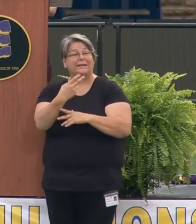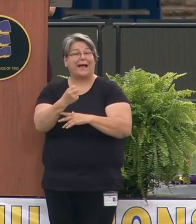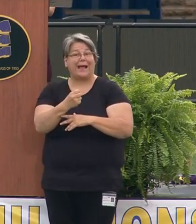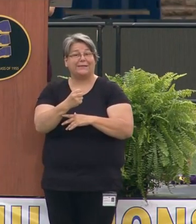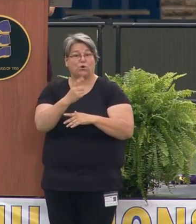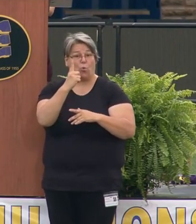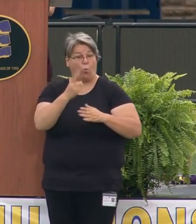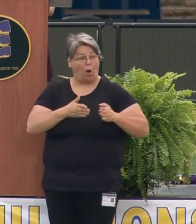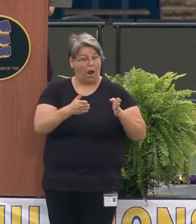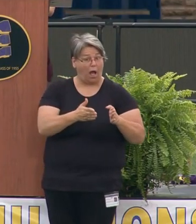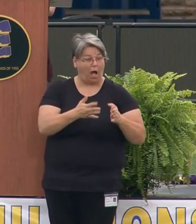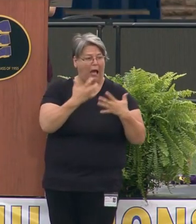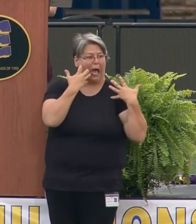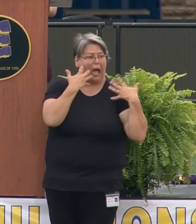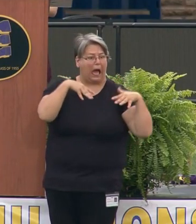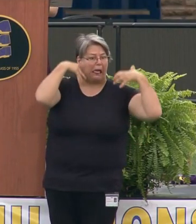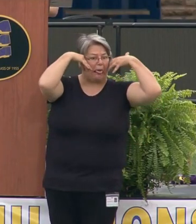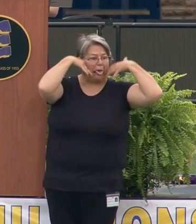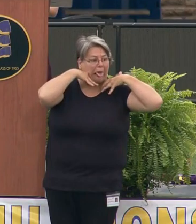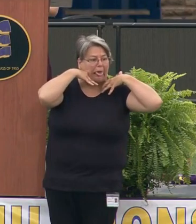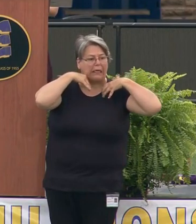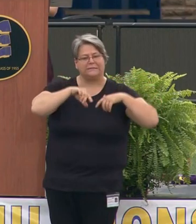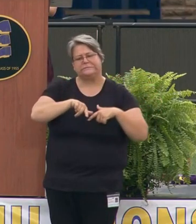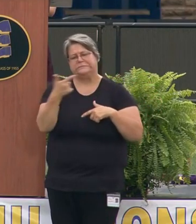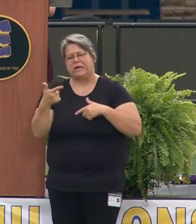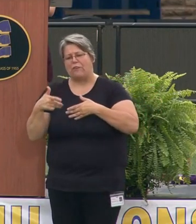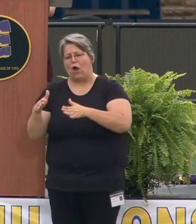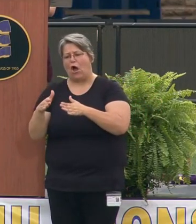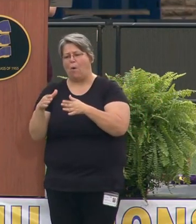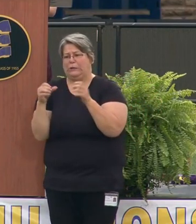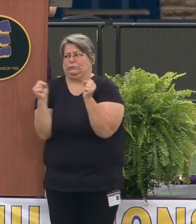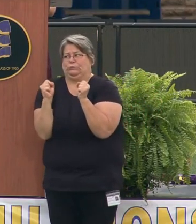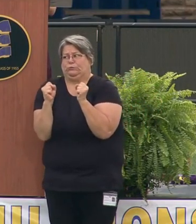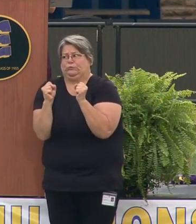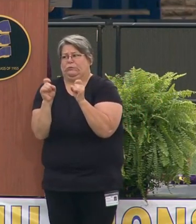from blazing hot to freezing cold within a hallway.